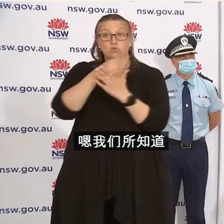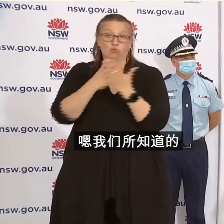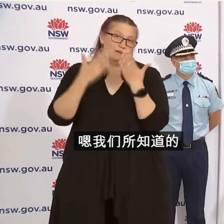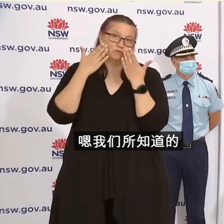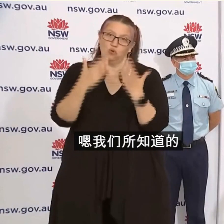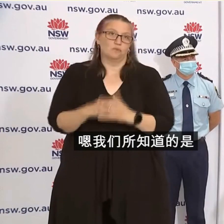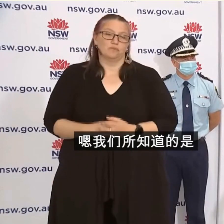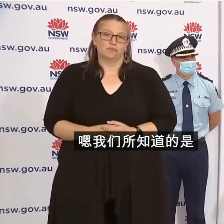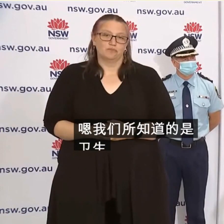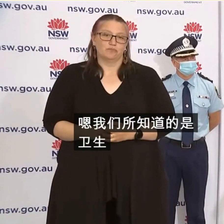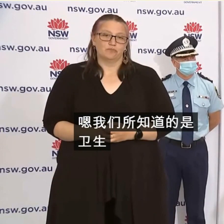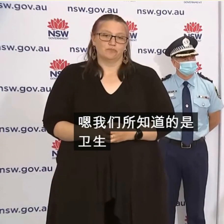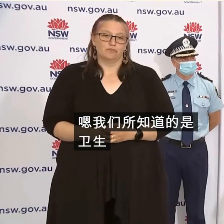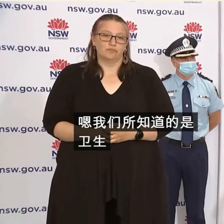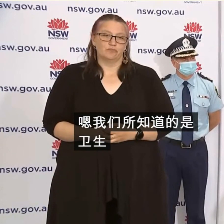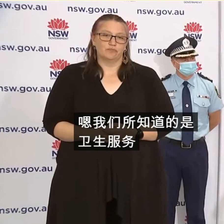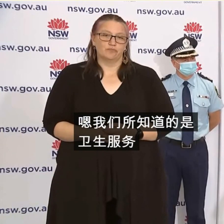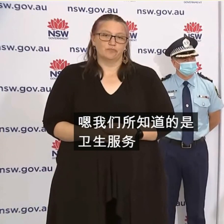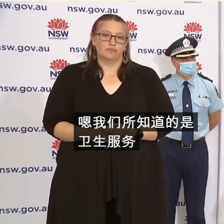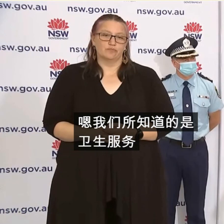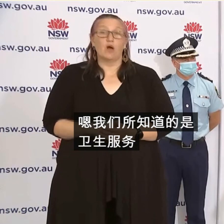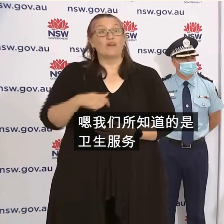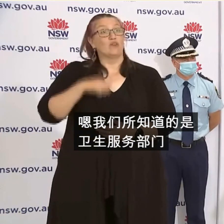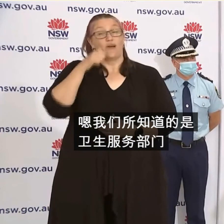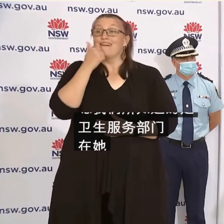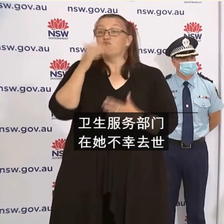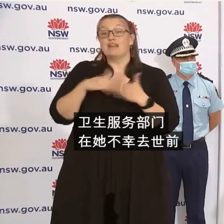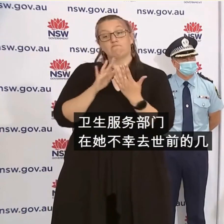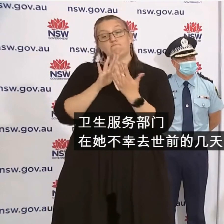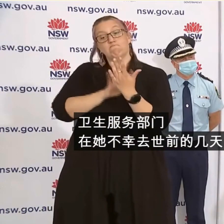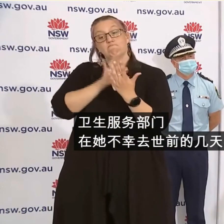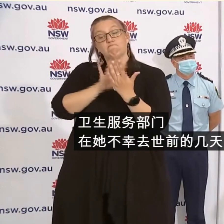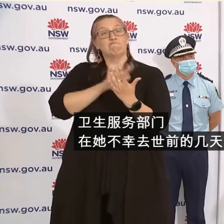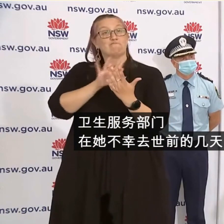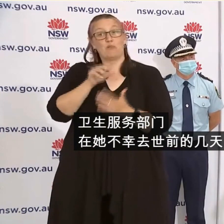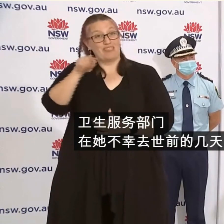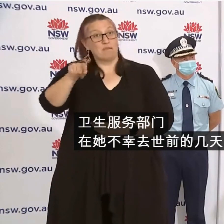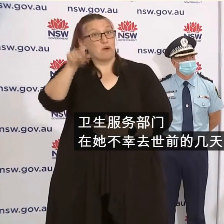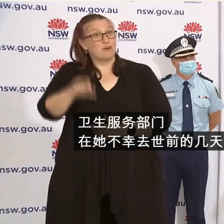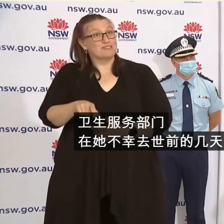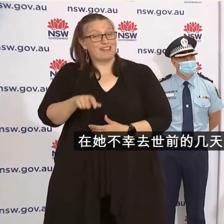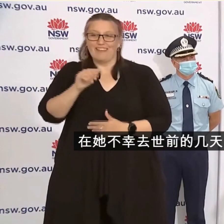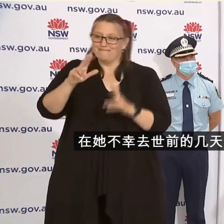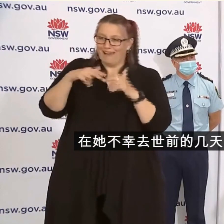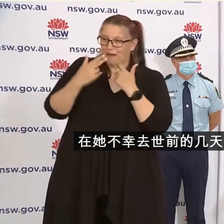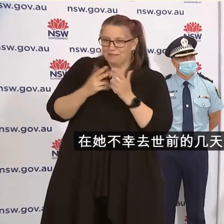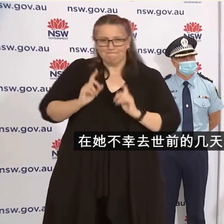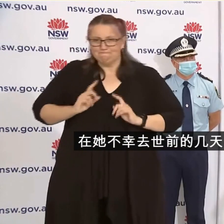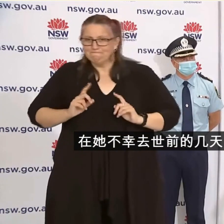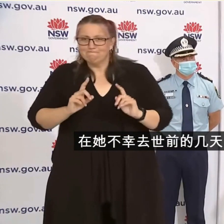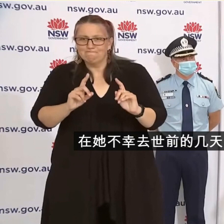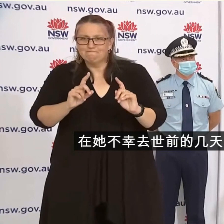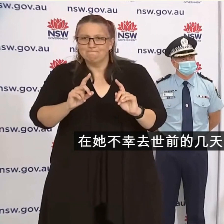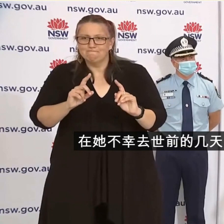do know is that the health services were in contact with the family in the days preceding